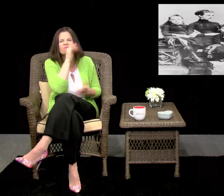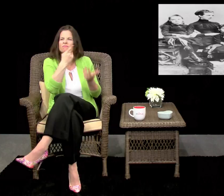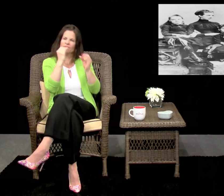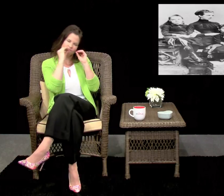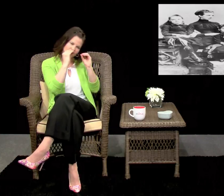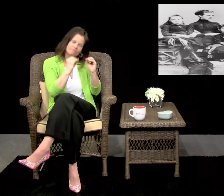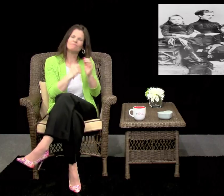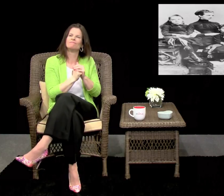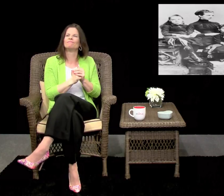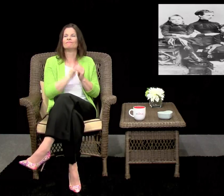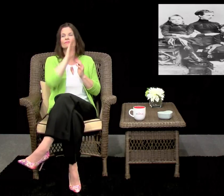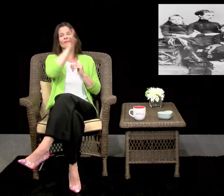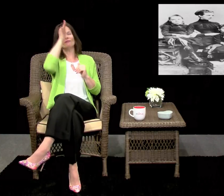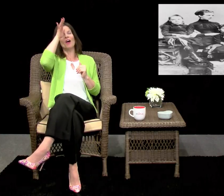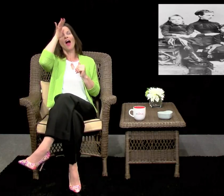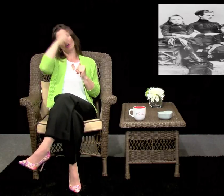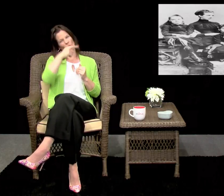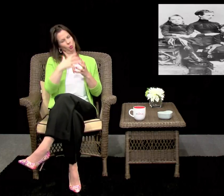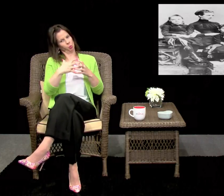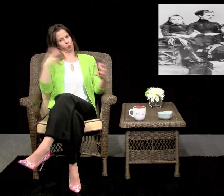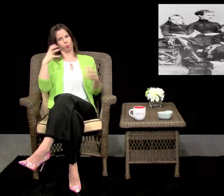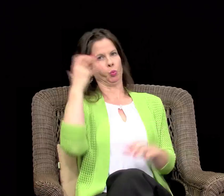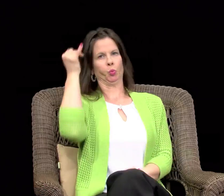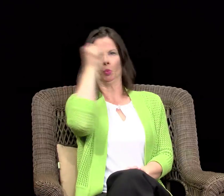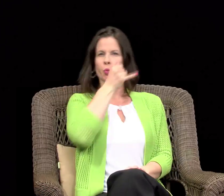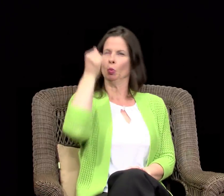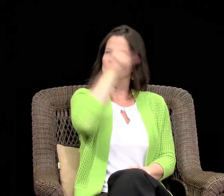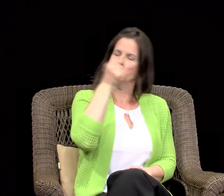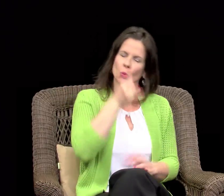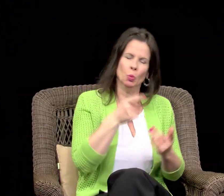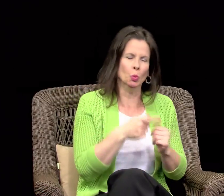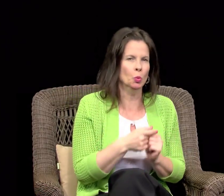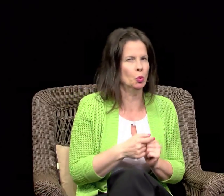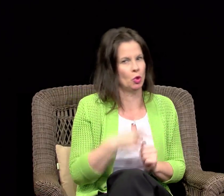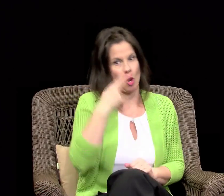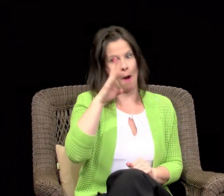sign. They just spoke. That's what they were taught. And